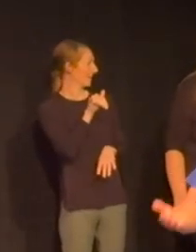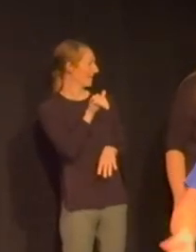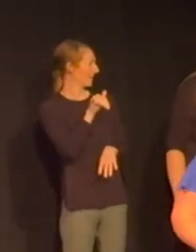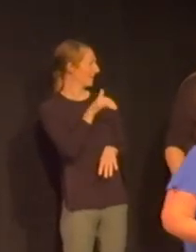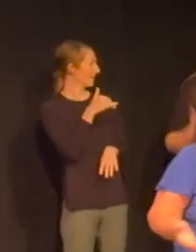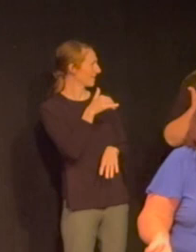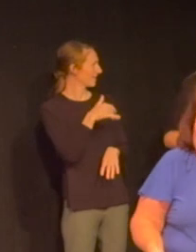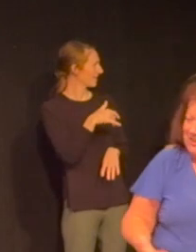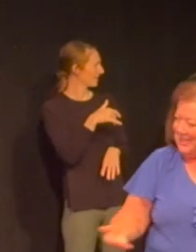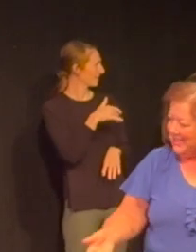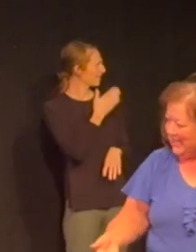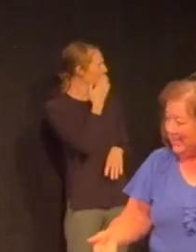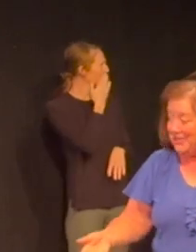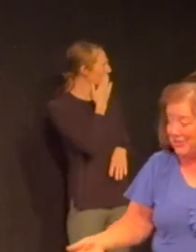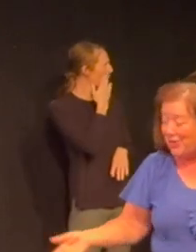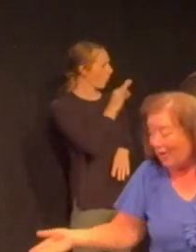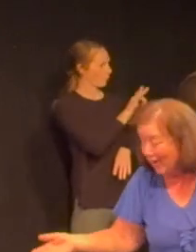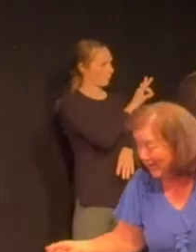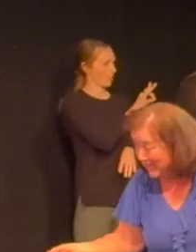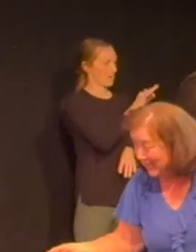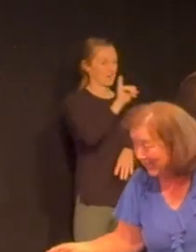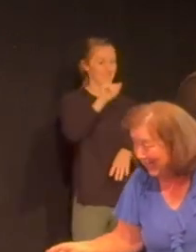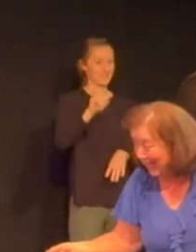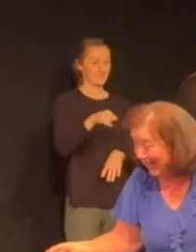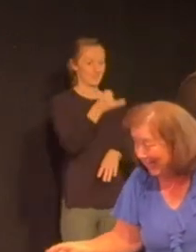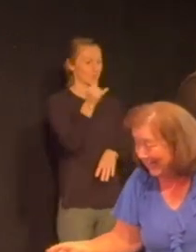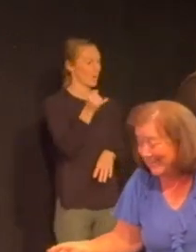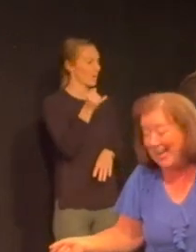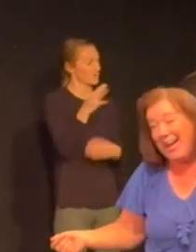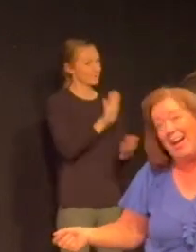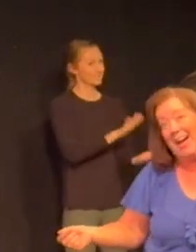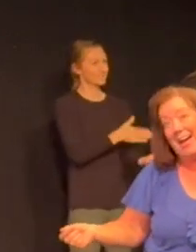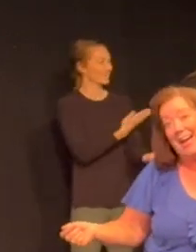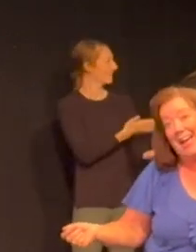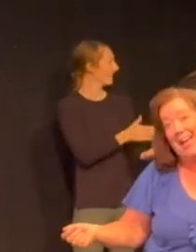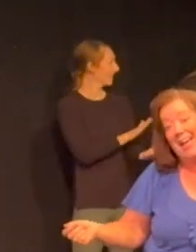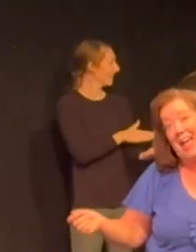Like Frankie and Johnny in the song? The song?